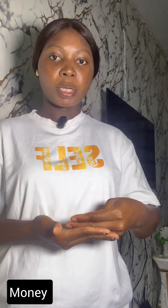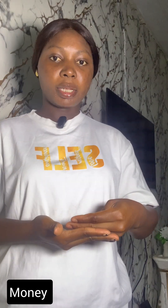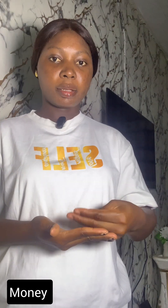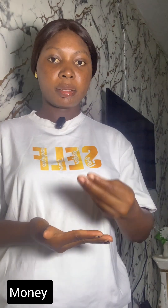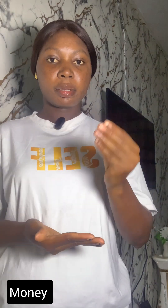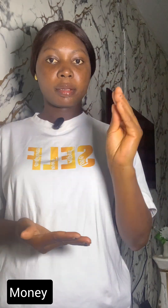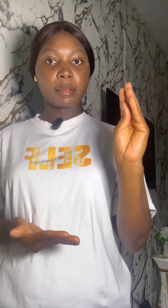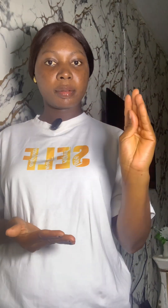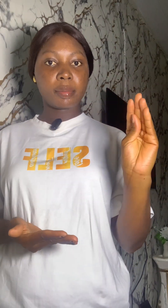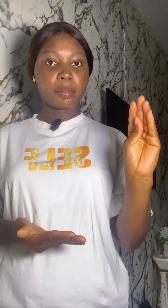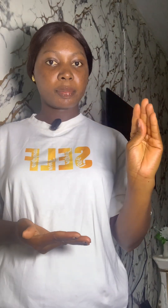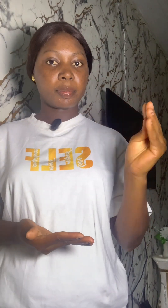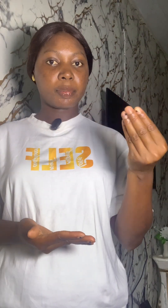money,